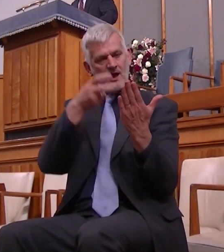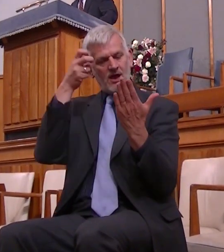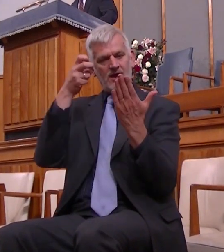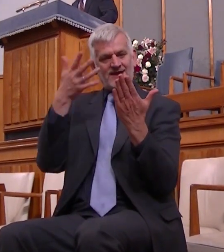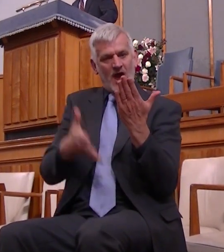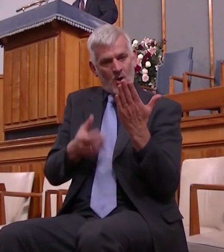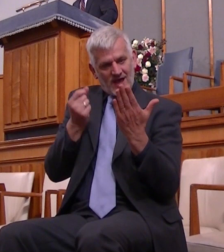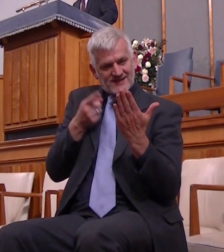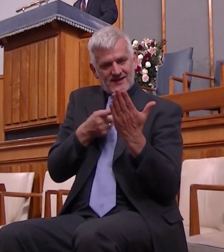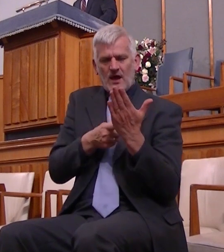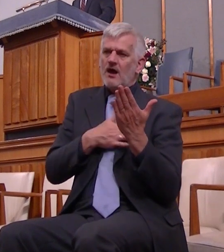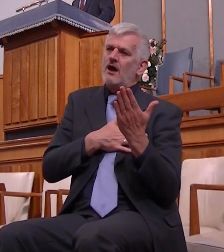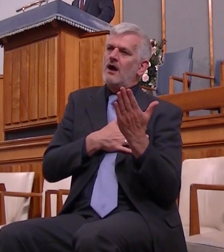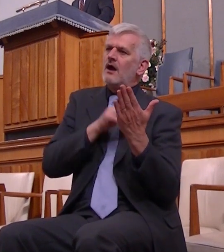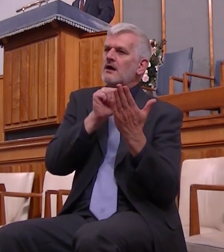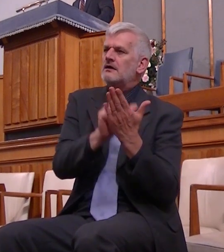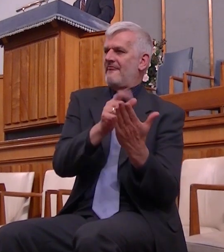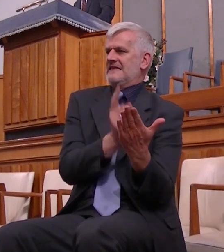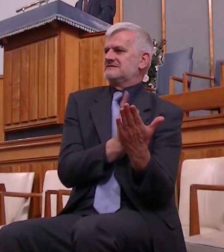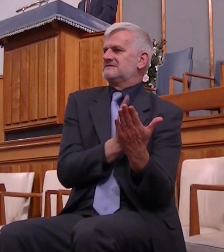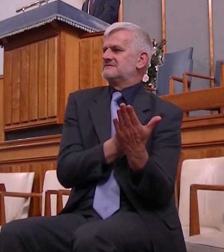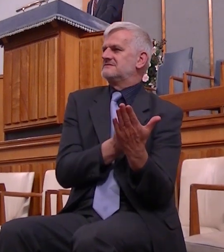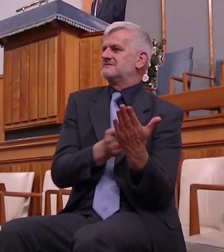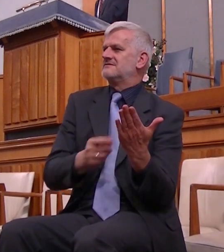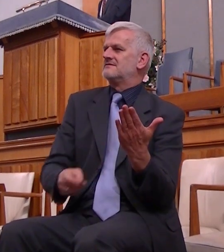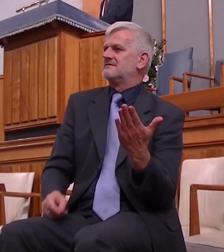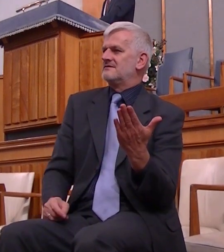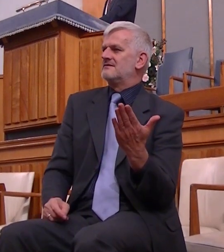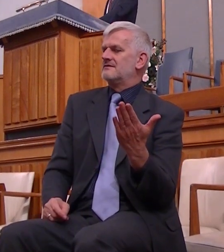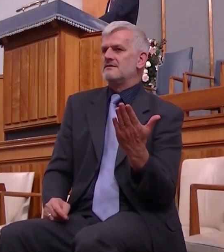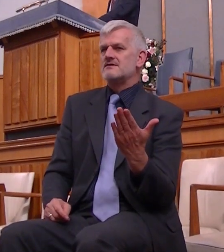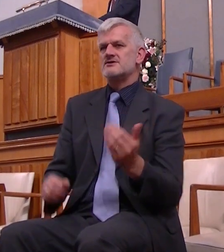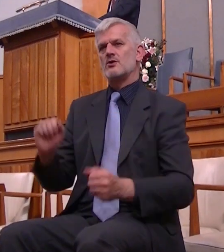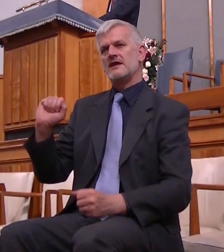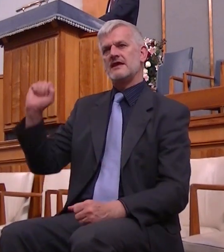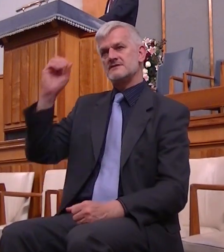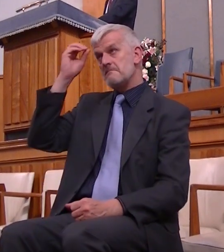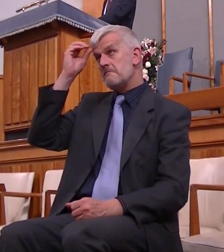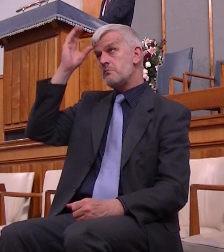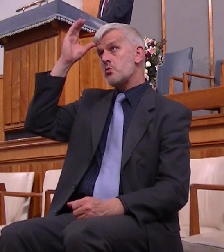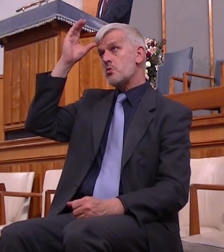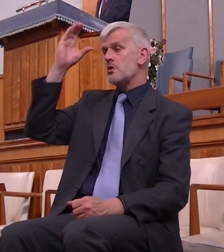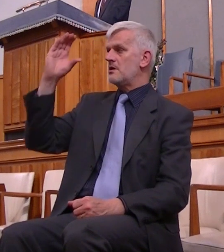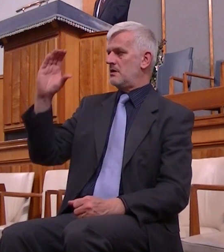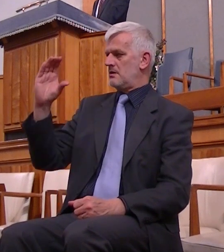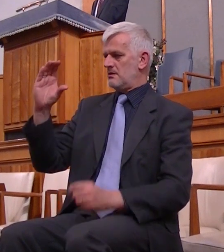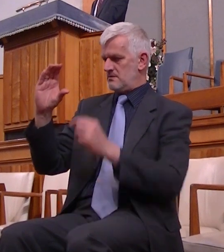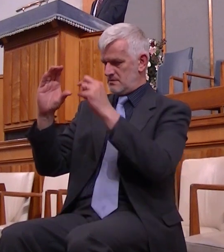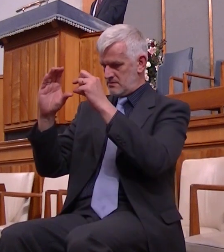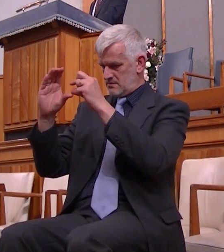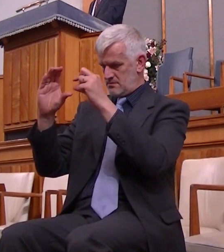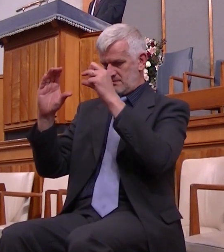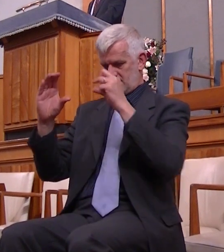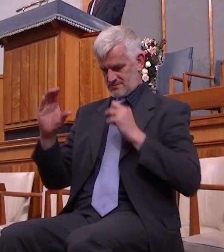and delight in it. Some, just some, of the wonderful, mysterious